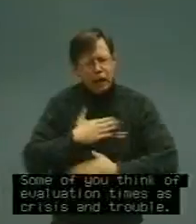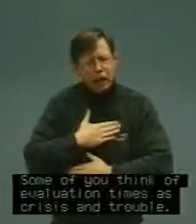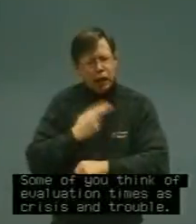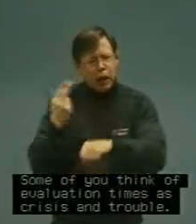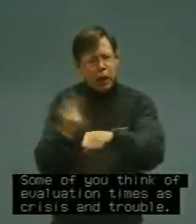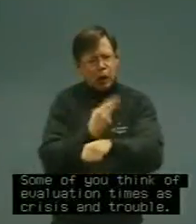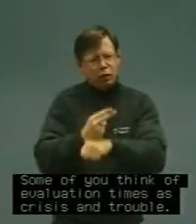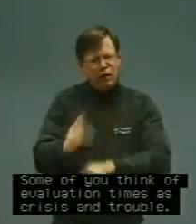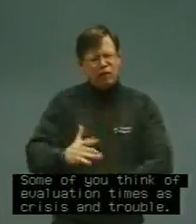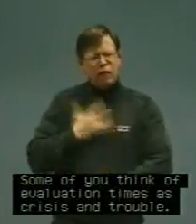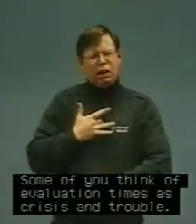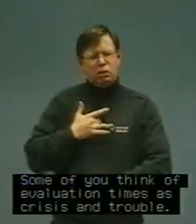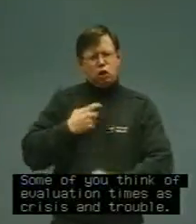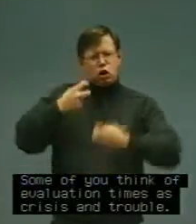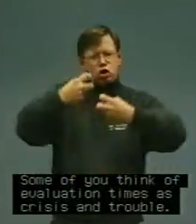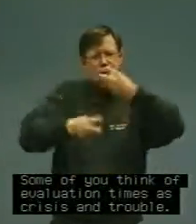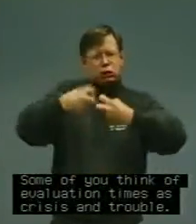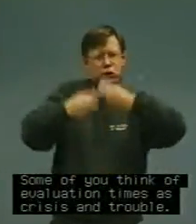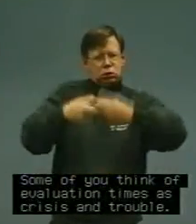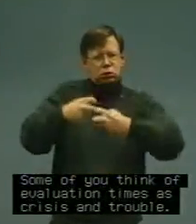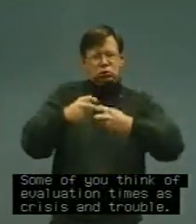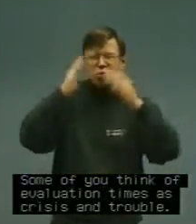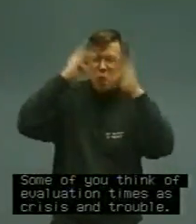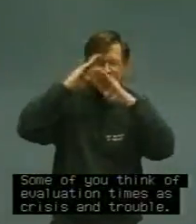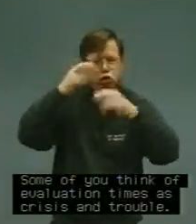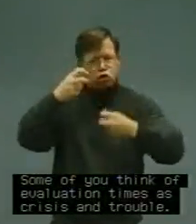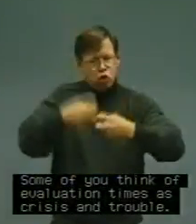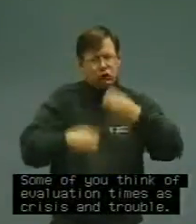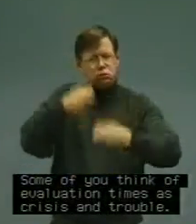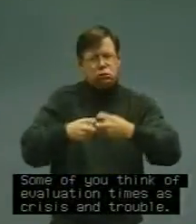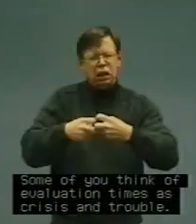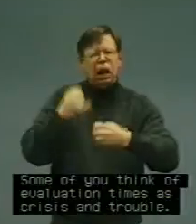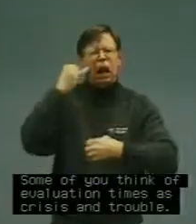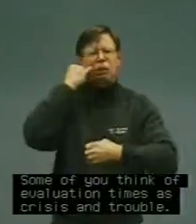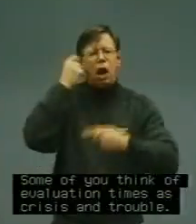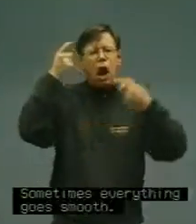can go ahead. Some of you think of evaluation times as crisis and trouble.